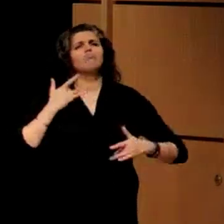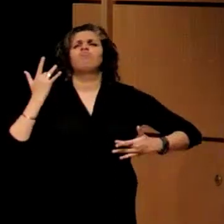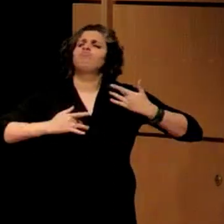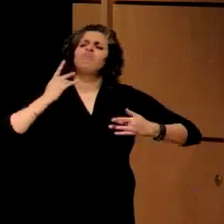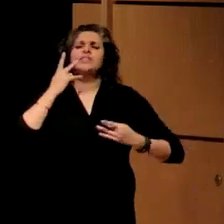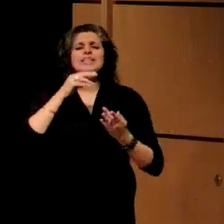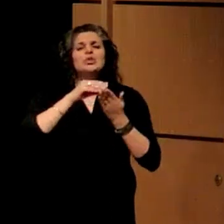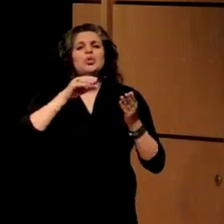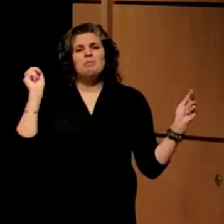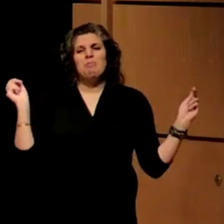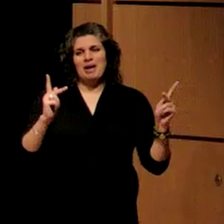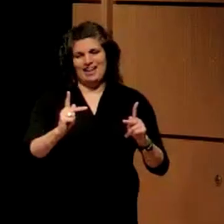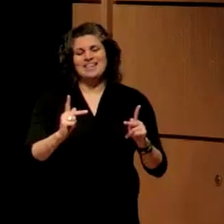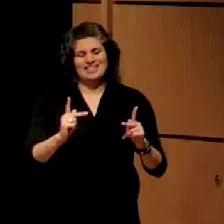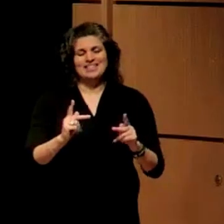galleries.